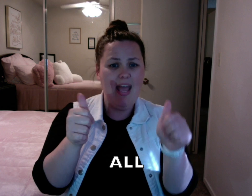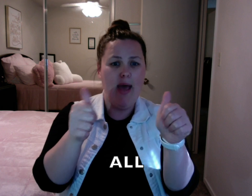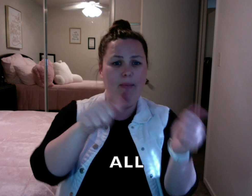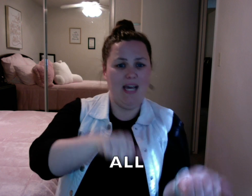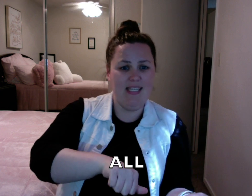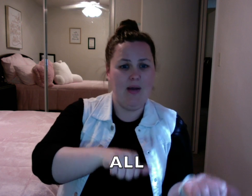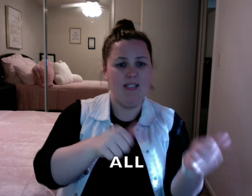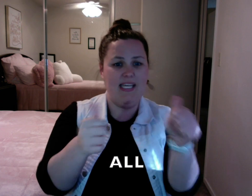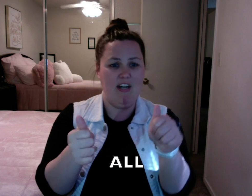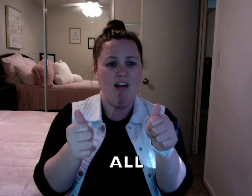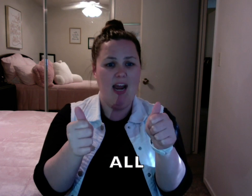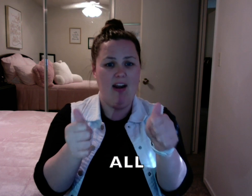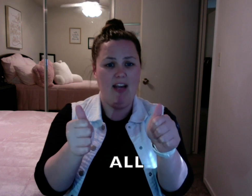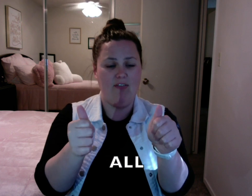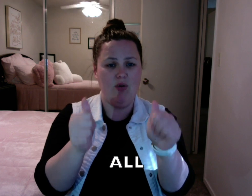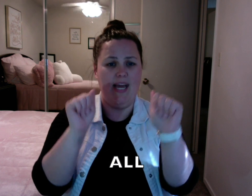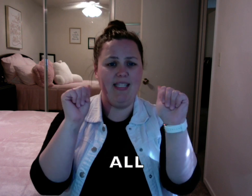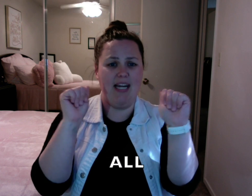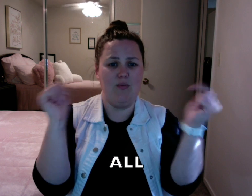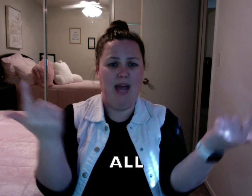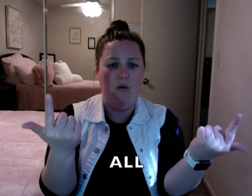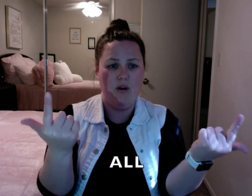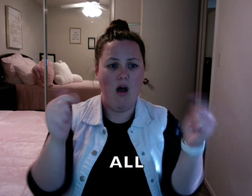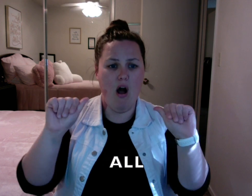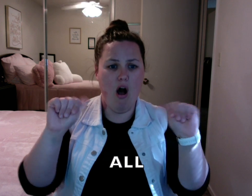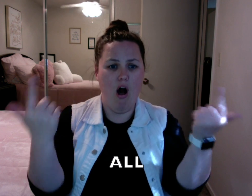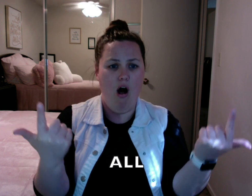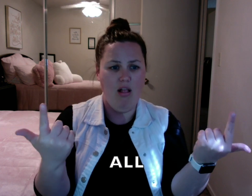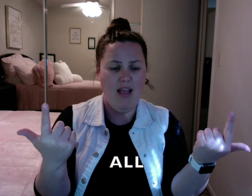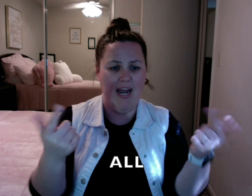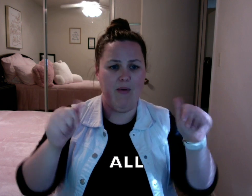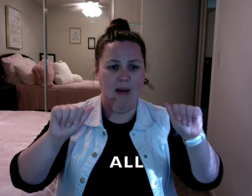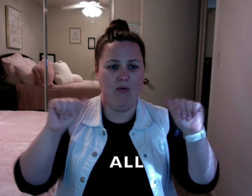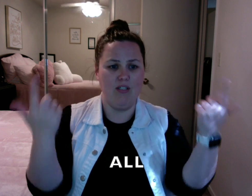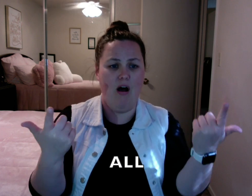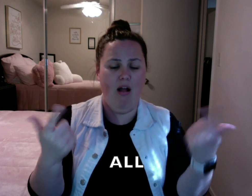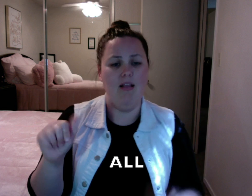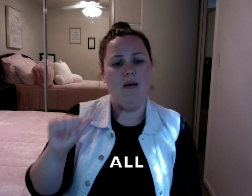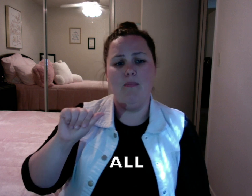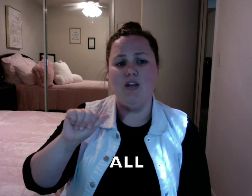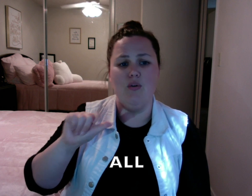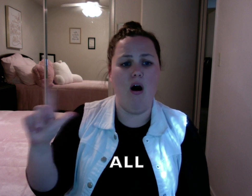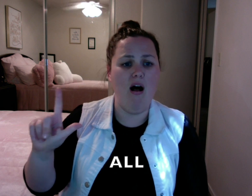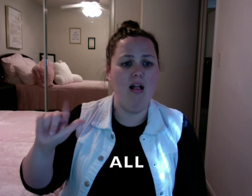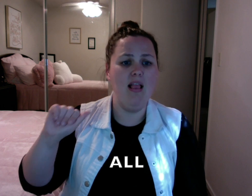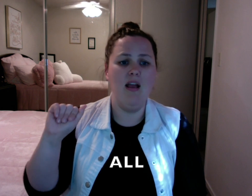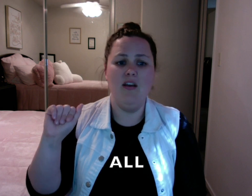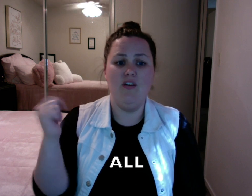and because I was here and I already have 2 A's, I just went out, all, and I went backwards, all. You could do all, you could do